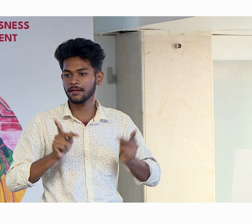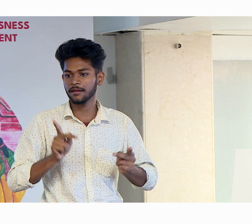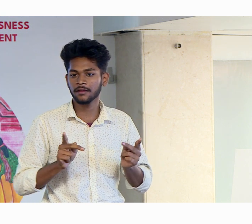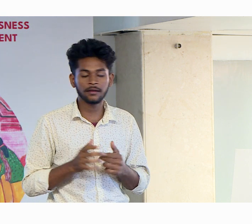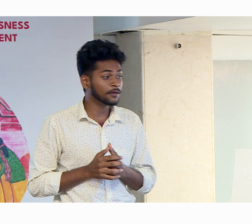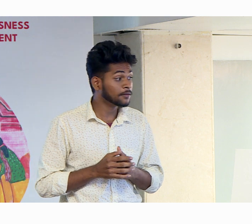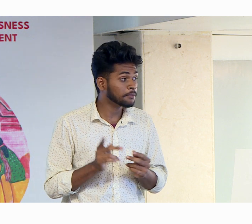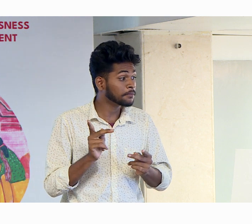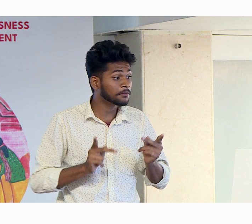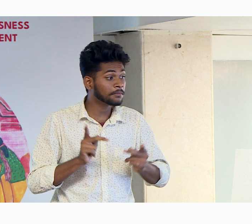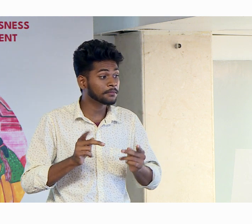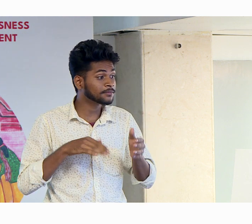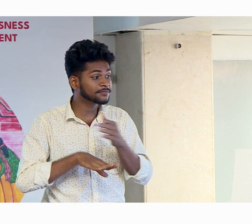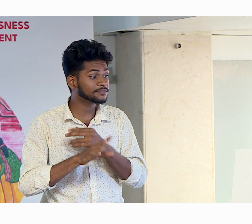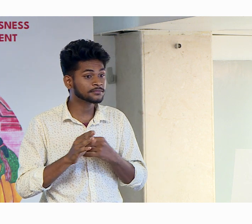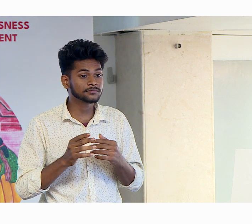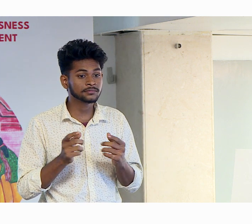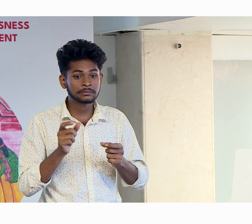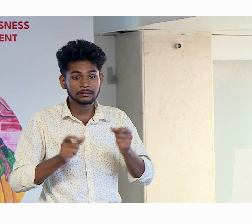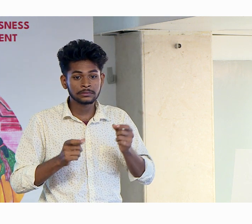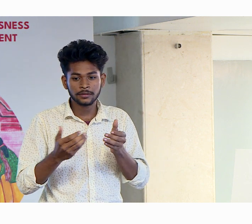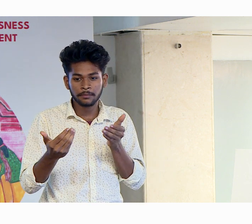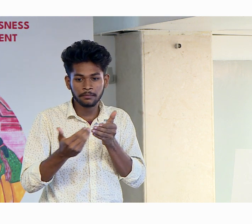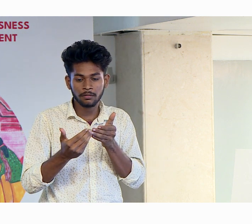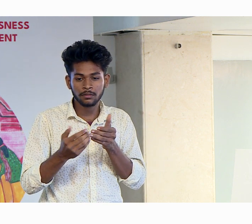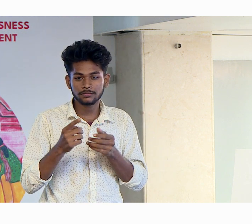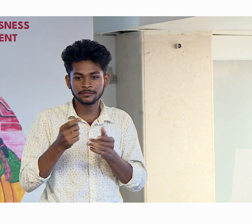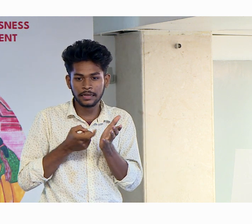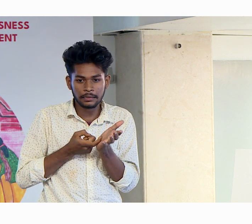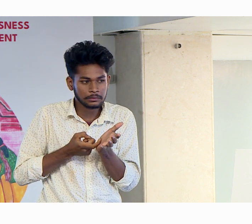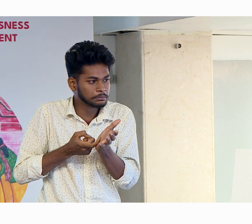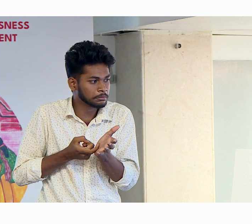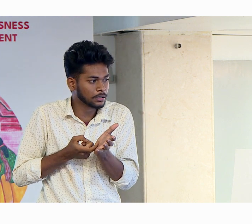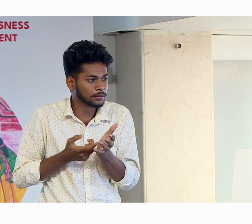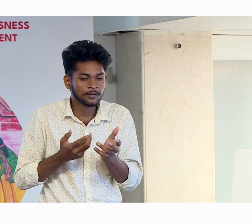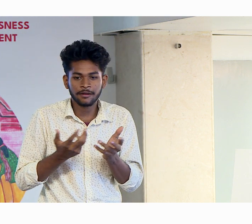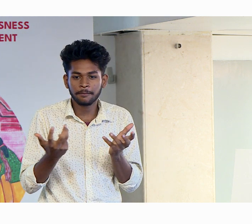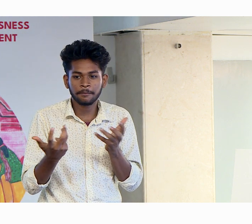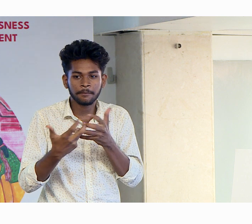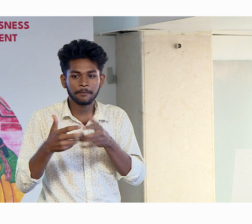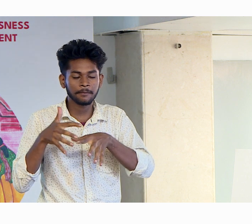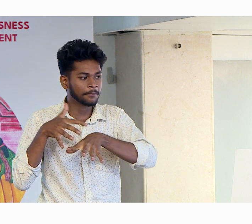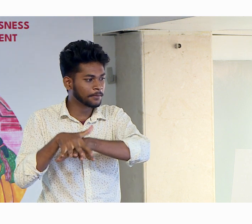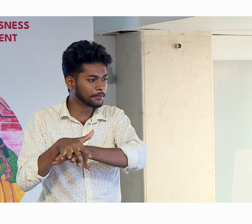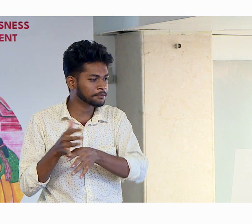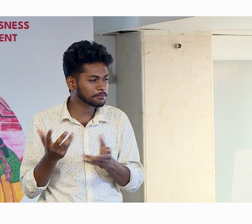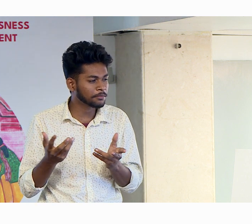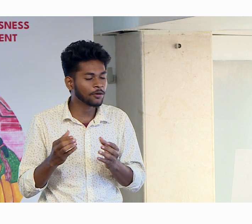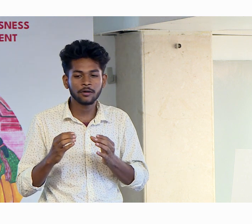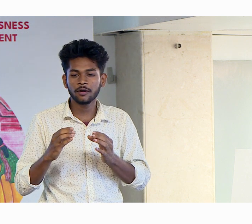communicating effectively, being respectful, being inclusive, cooperative, collaborative,